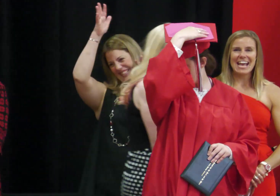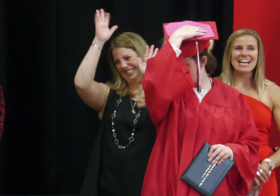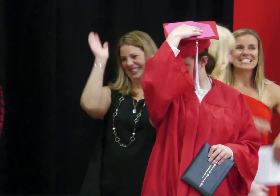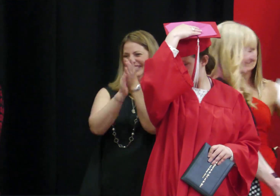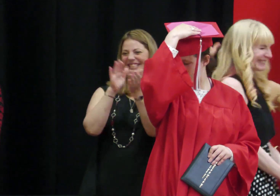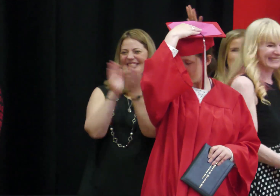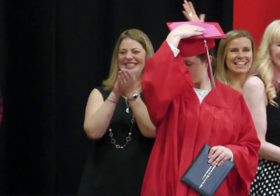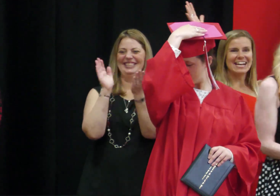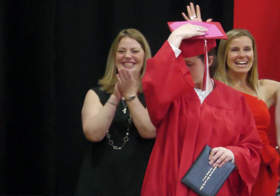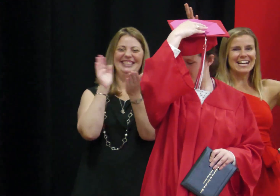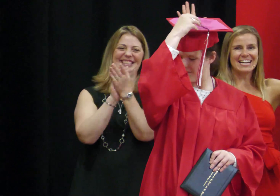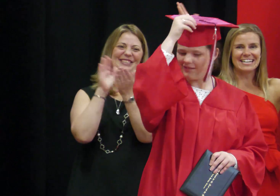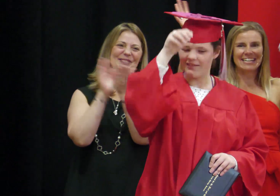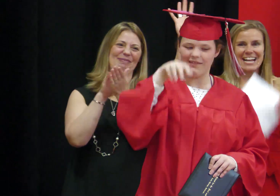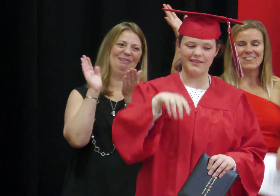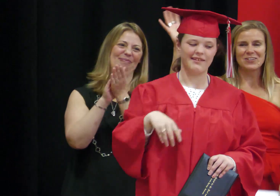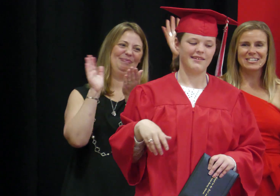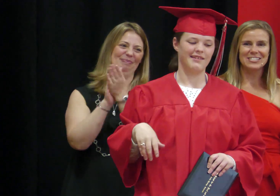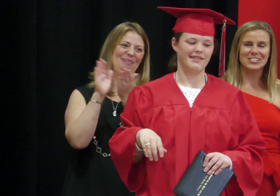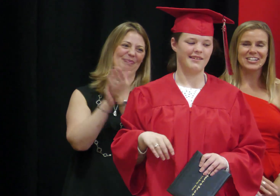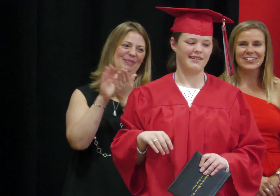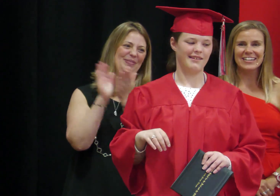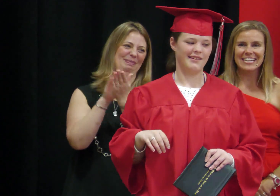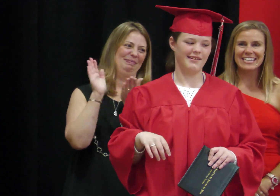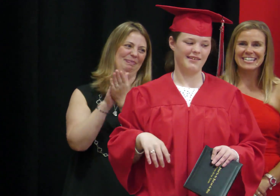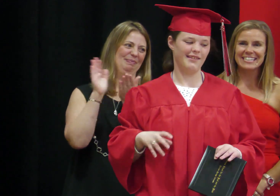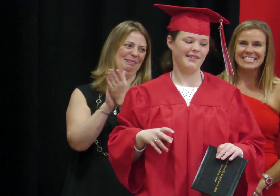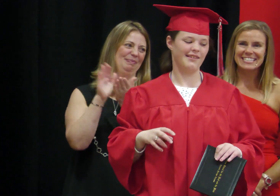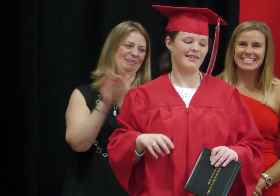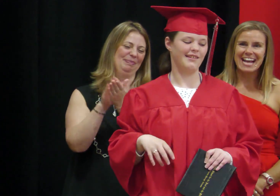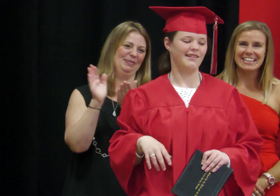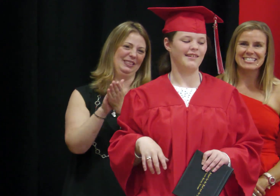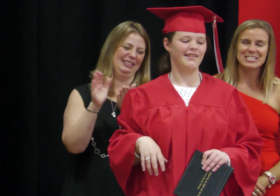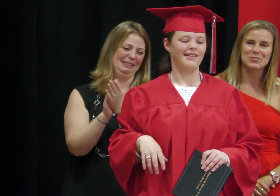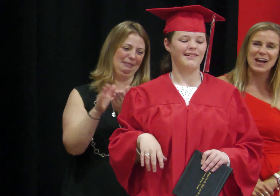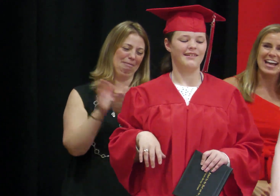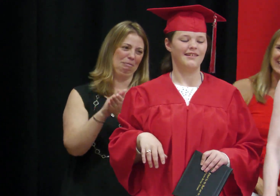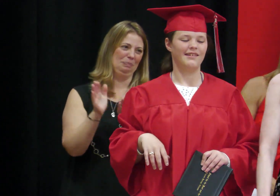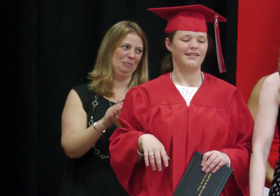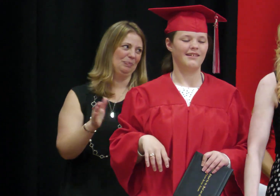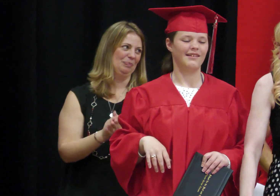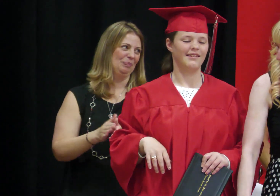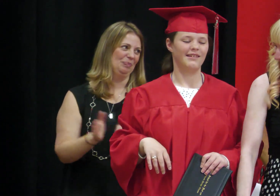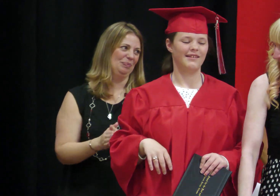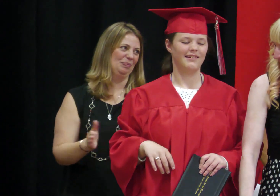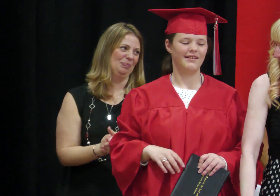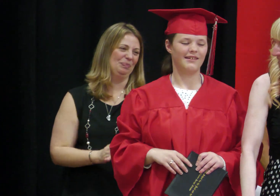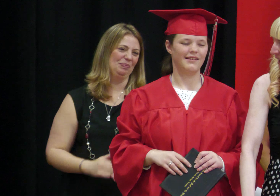Yes, Skyla. Everyone's cheering. Skyla's smiling. Do you want your hands up?